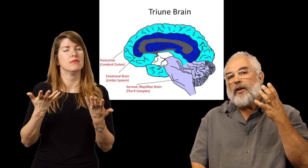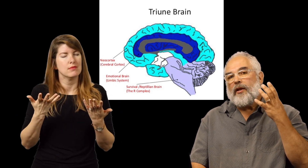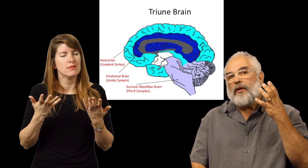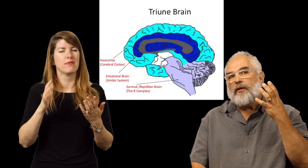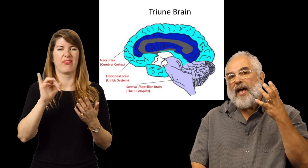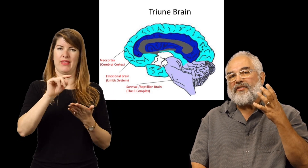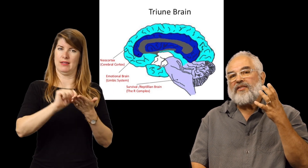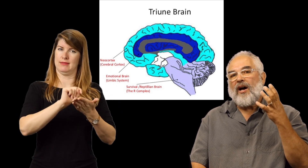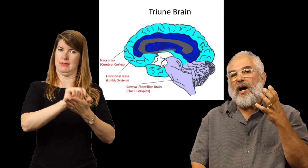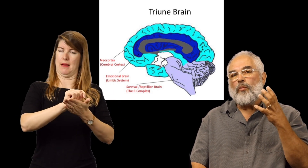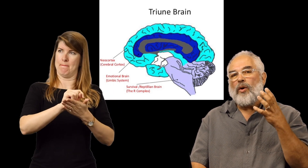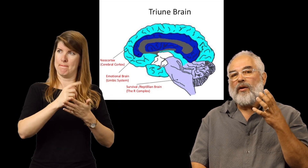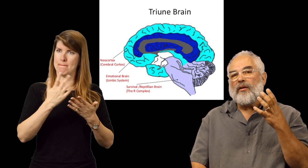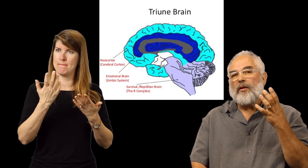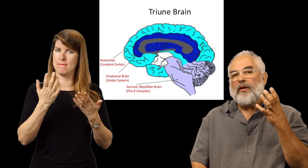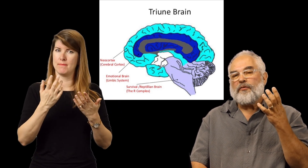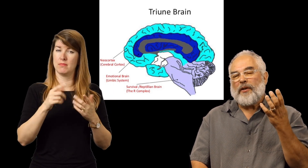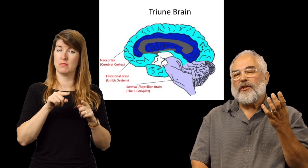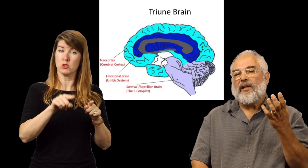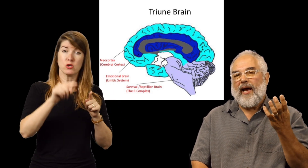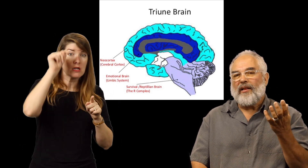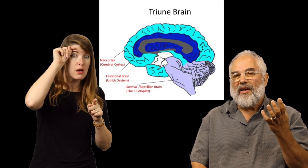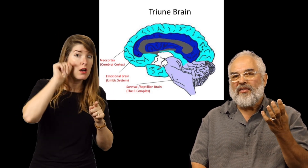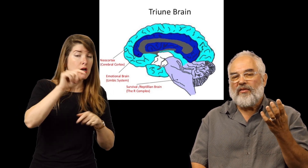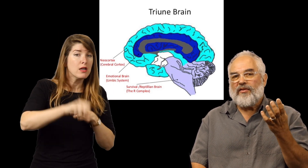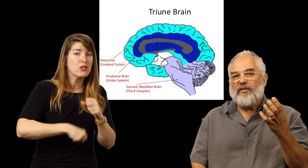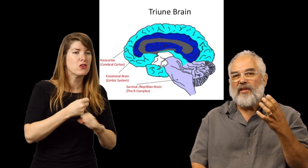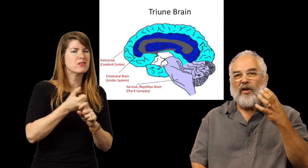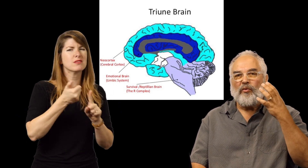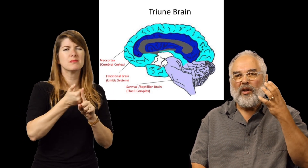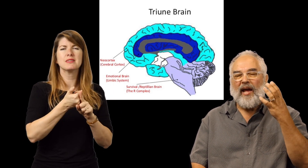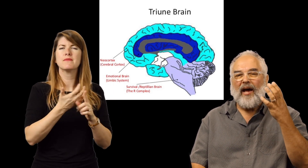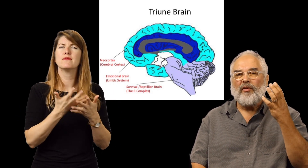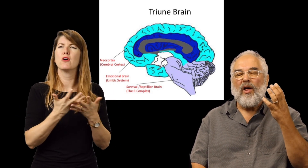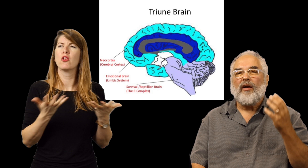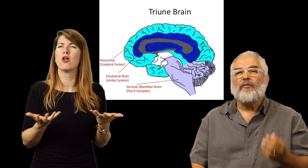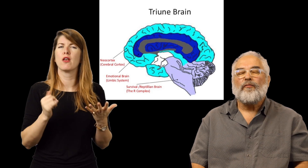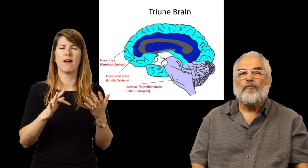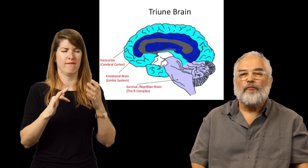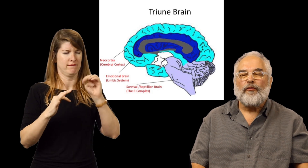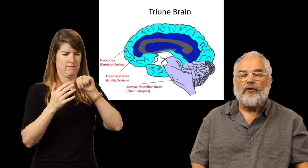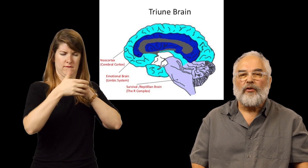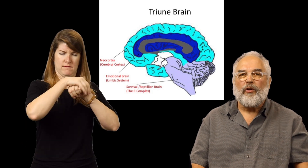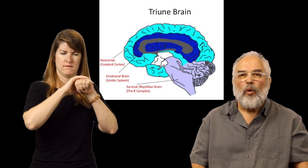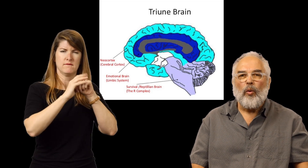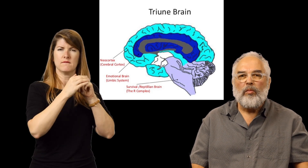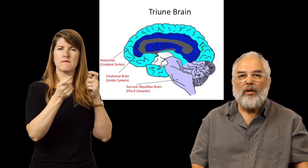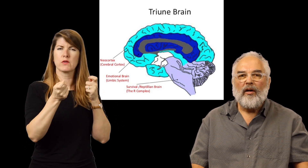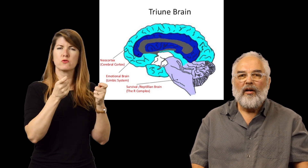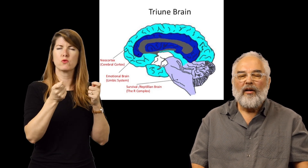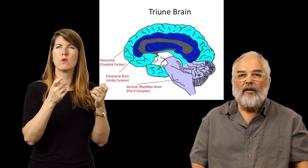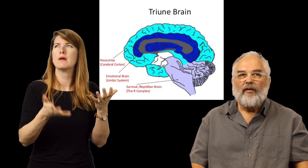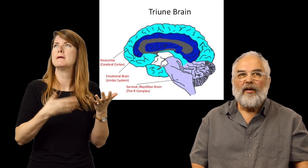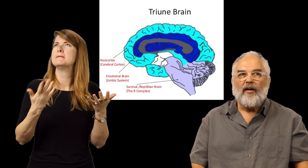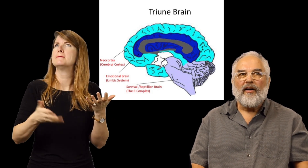so that's a time when, especially in adolescence, they don't really have a lot of frontal